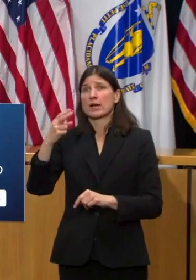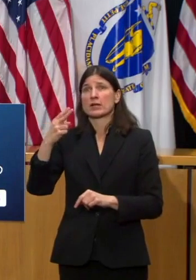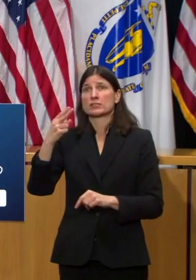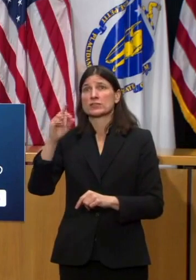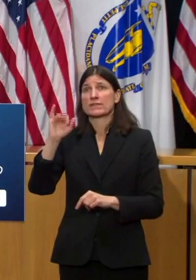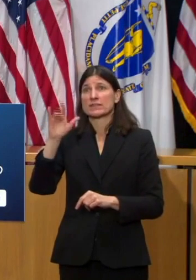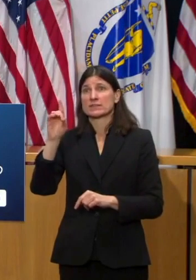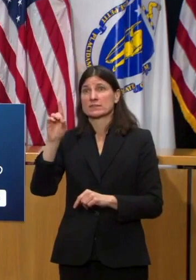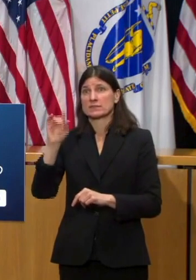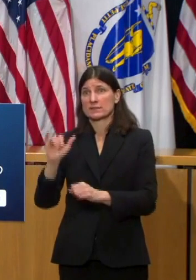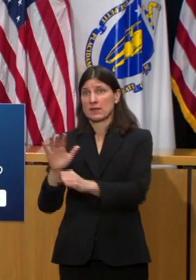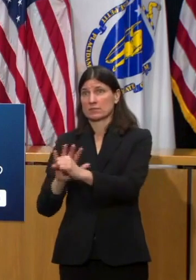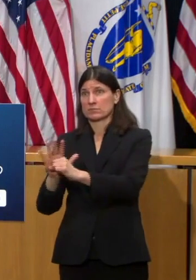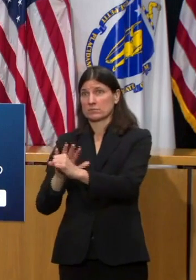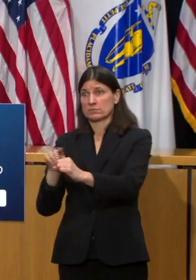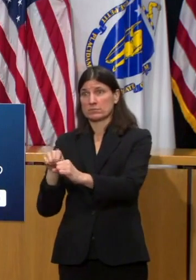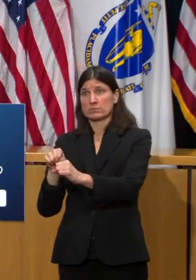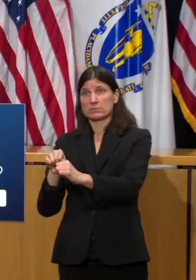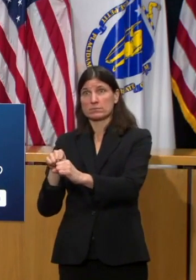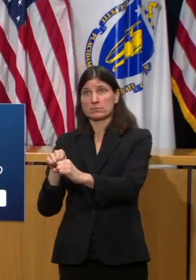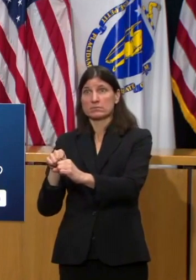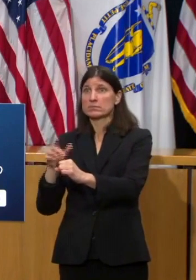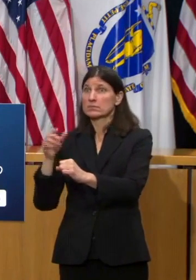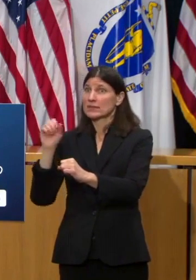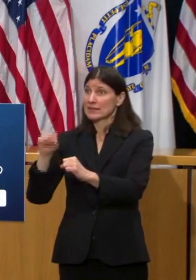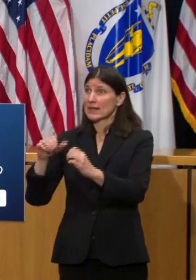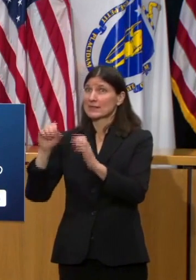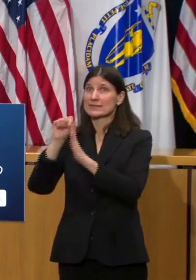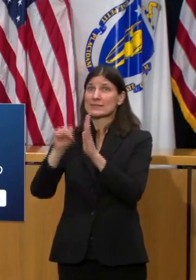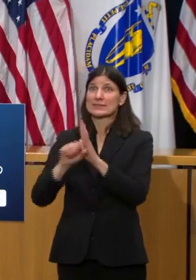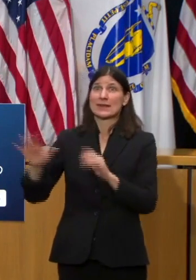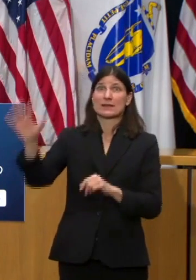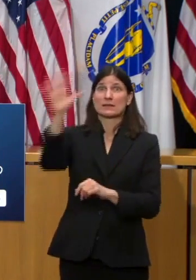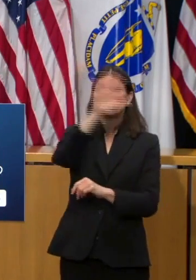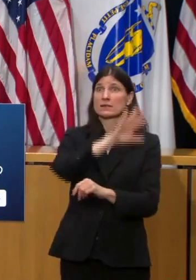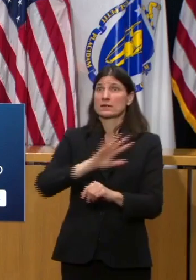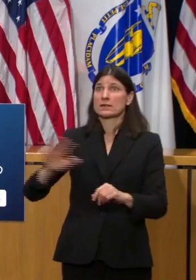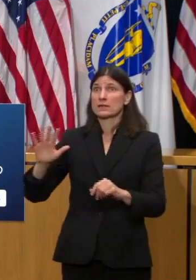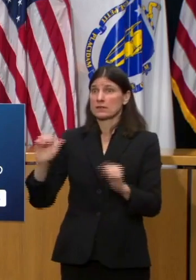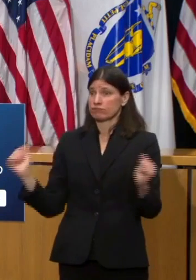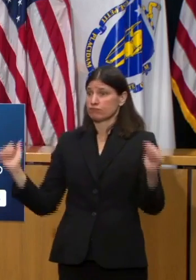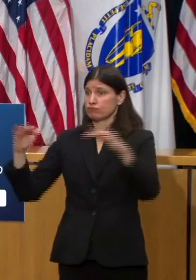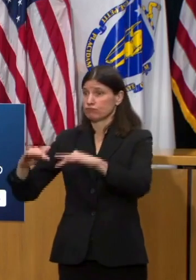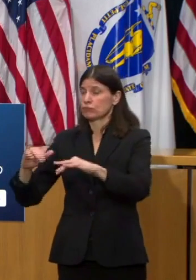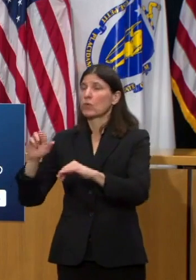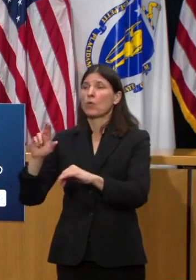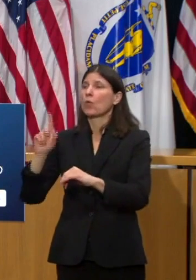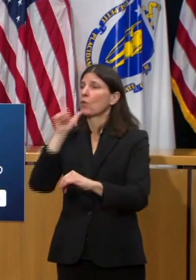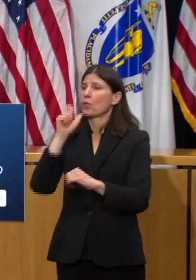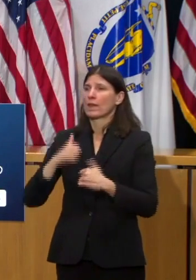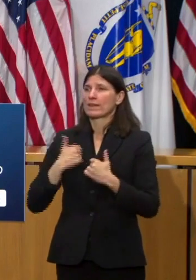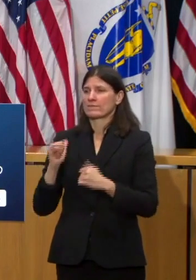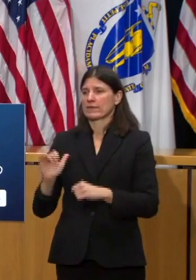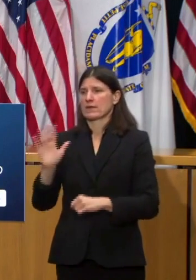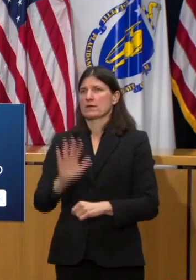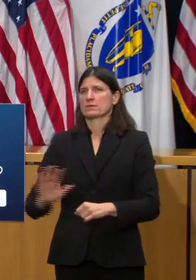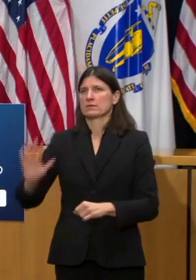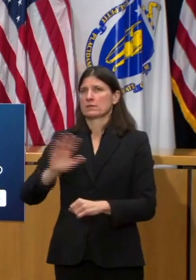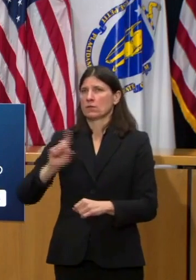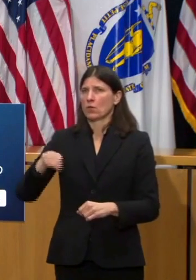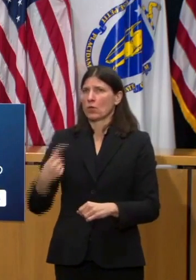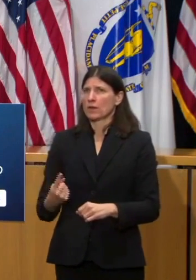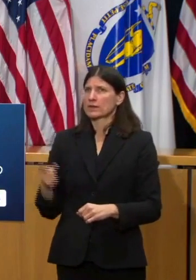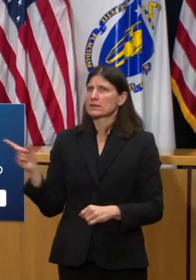state, but let's face it, most of the folks who are going to go to a site like that one are going to live in Plymouth County. I mean, I talked to some of the